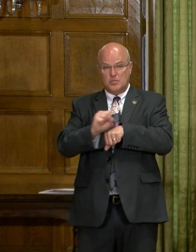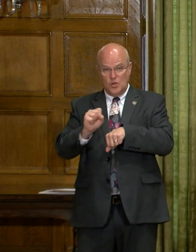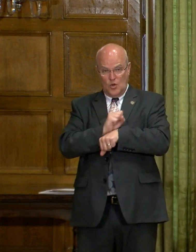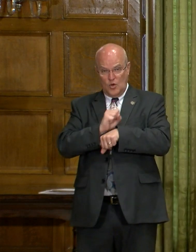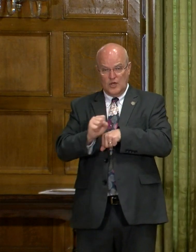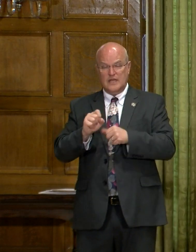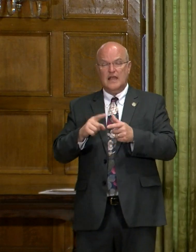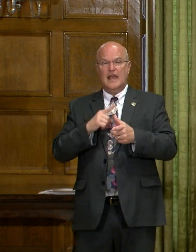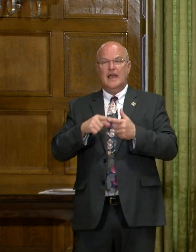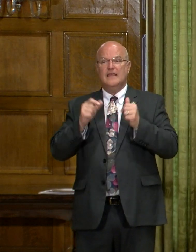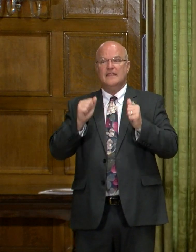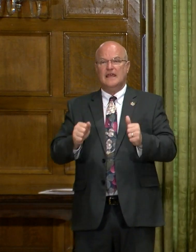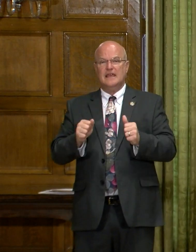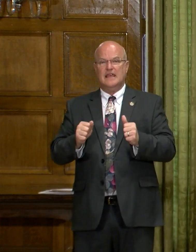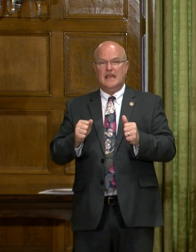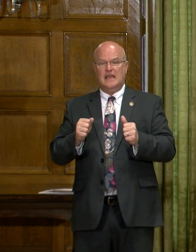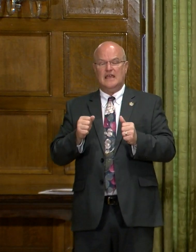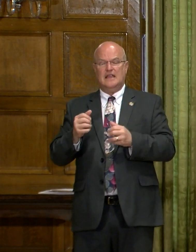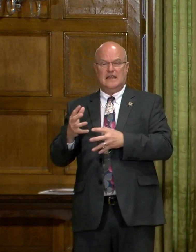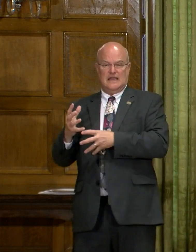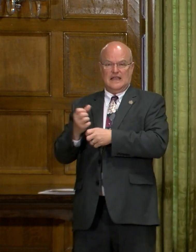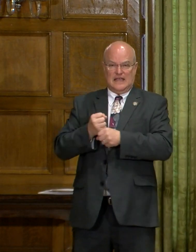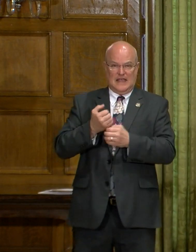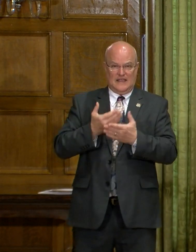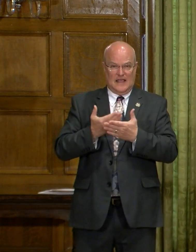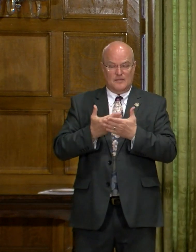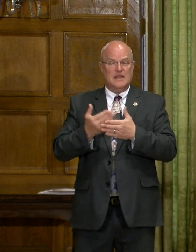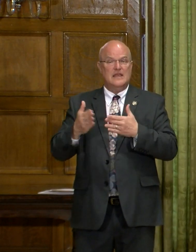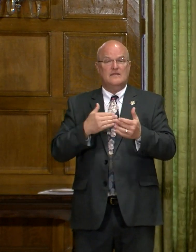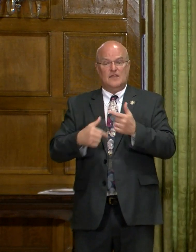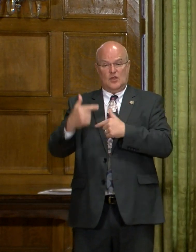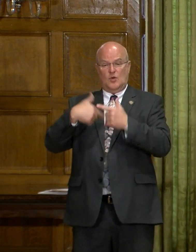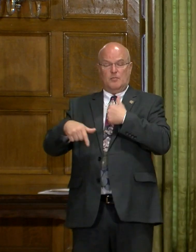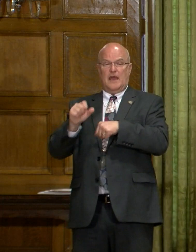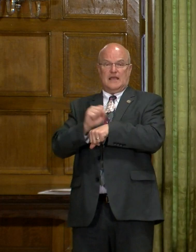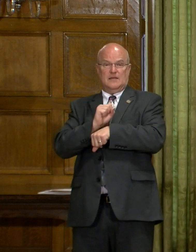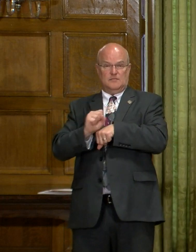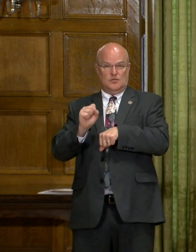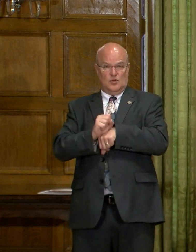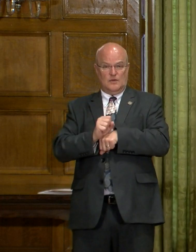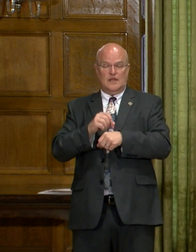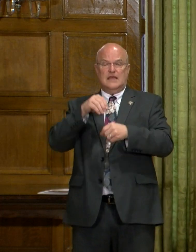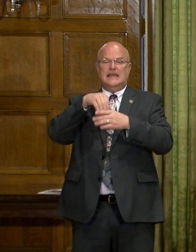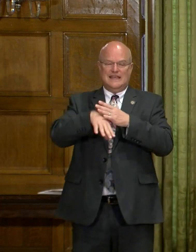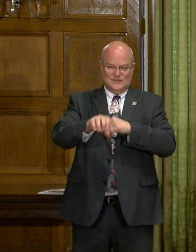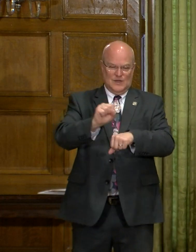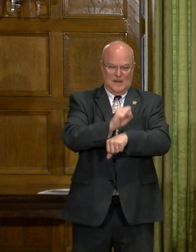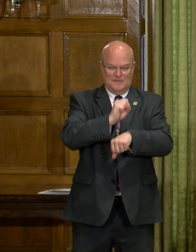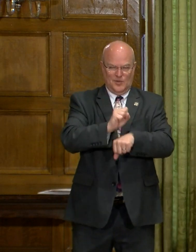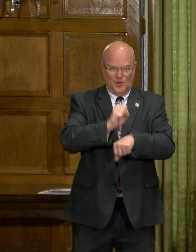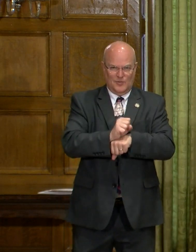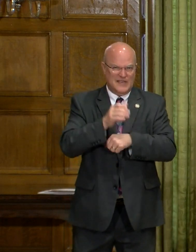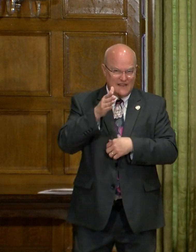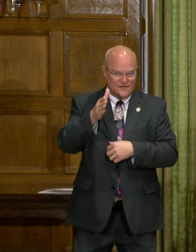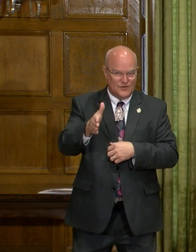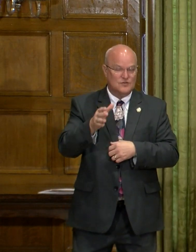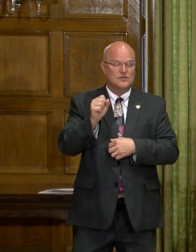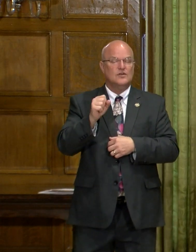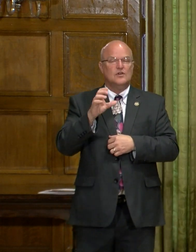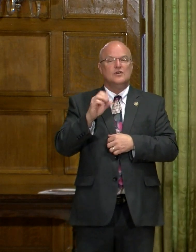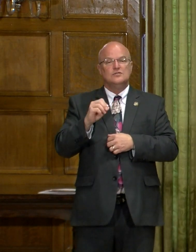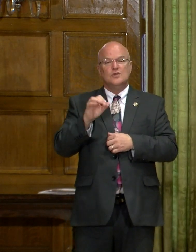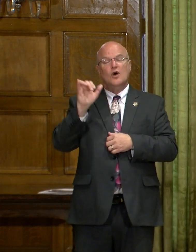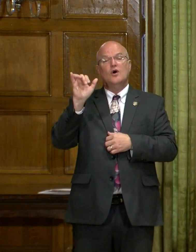unemployed, and that they would be able to recover that, even though they're going to go back in employment perhaps in the future.